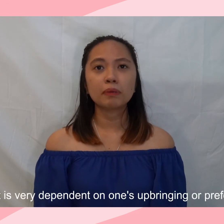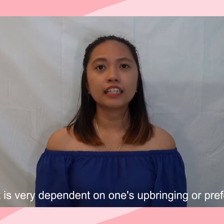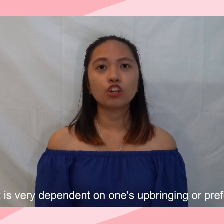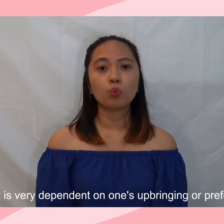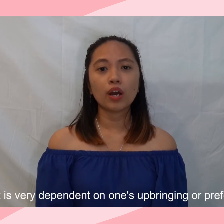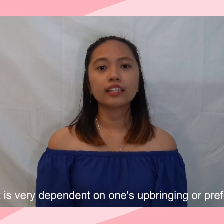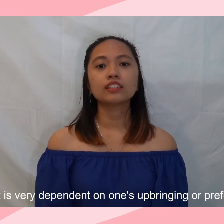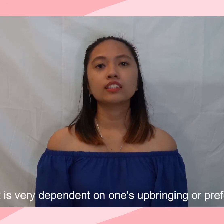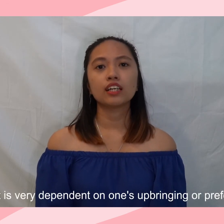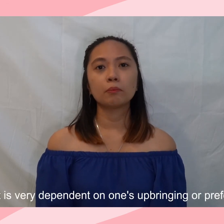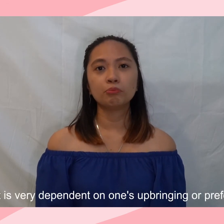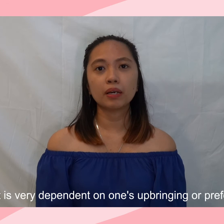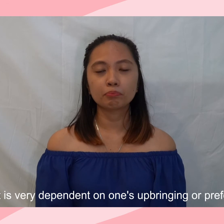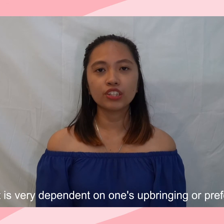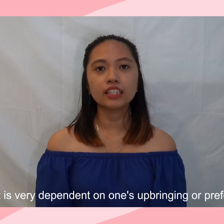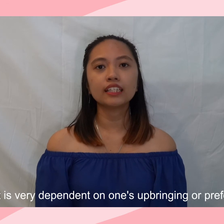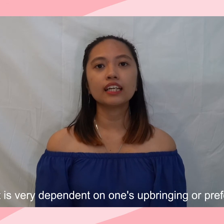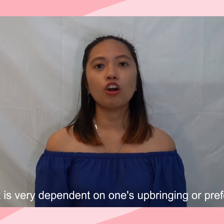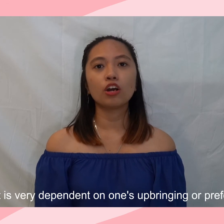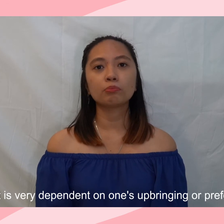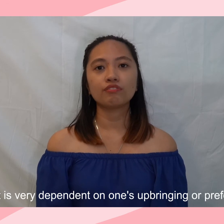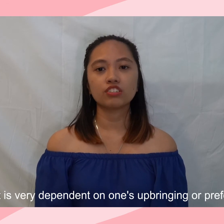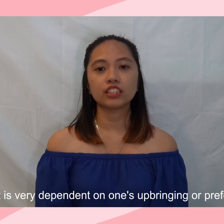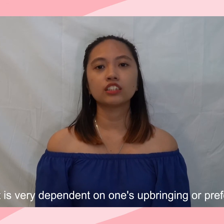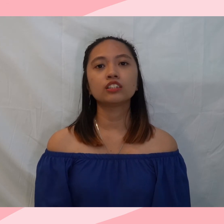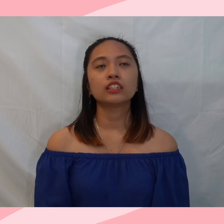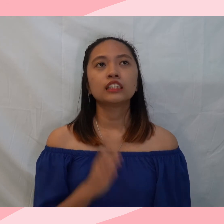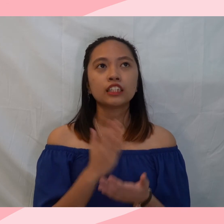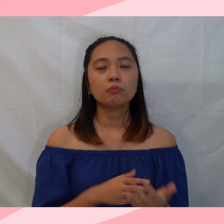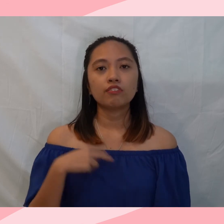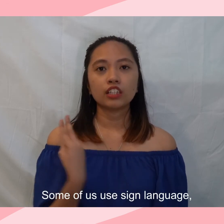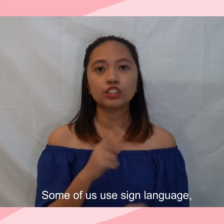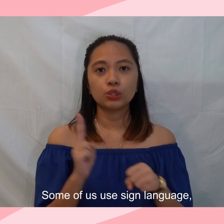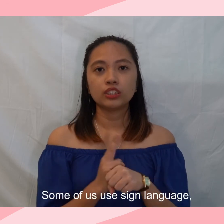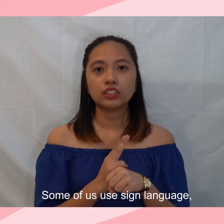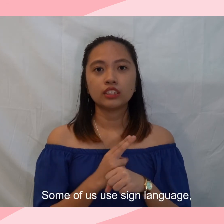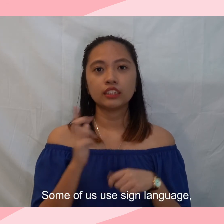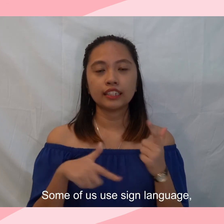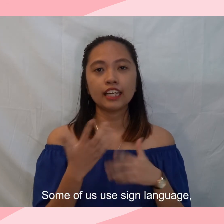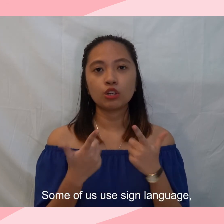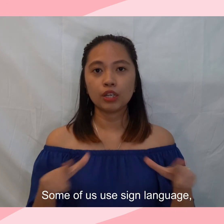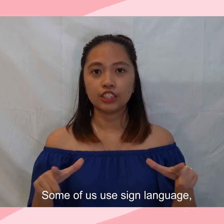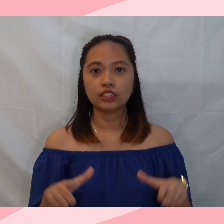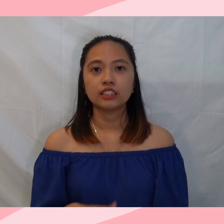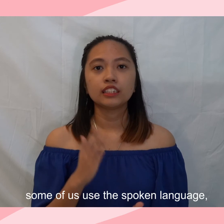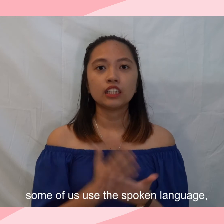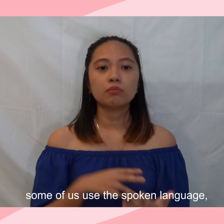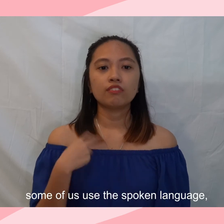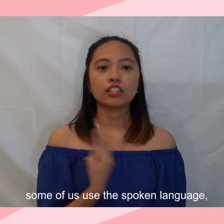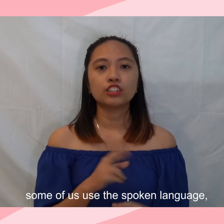dependent on one upbringing or parent. Some of us use sign language, some of us use